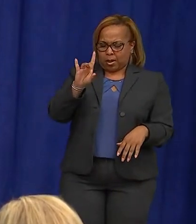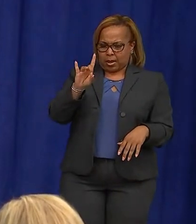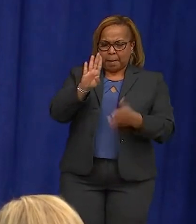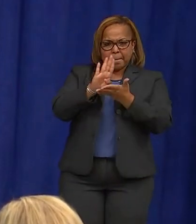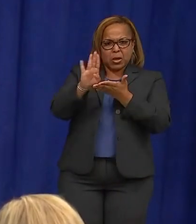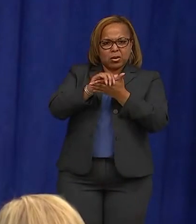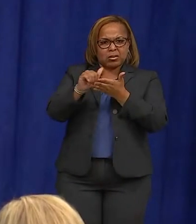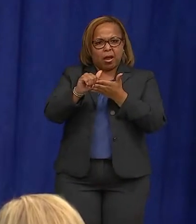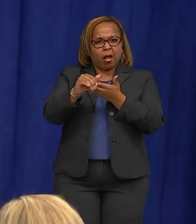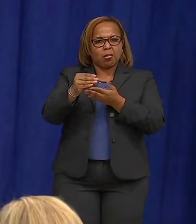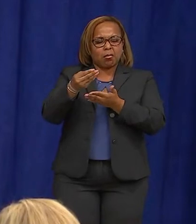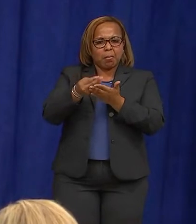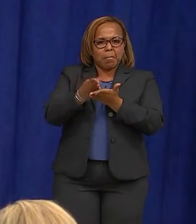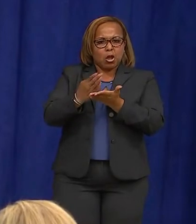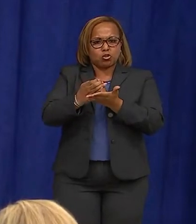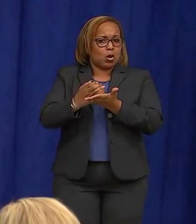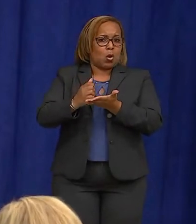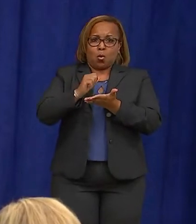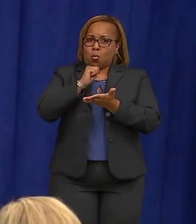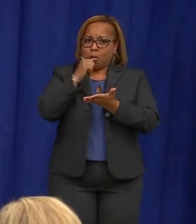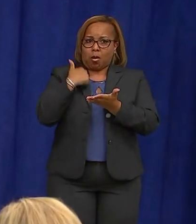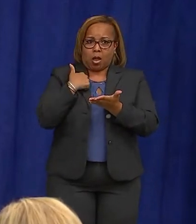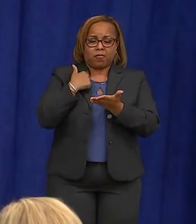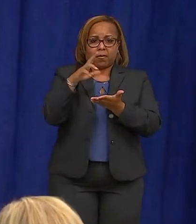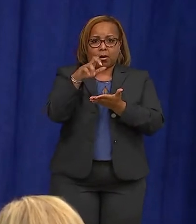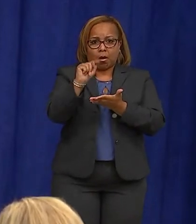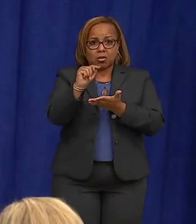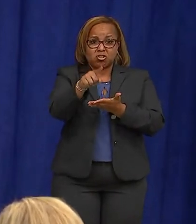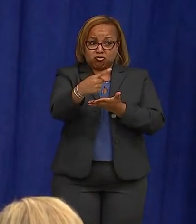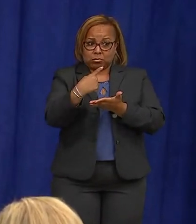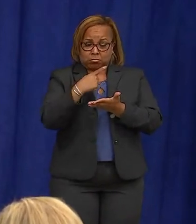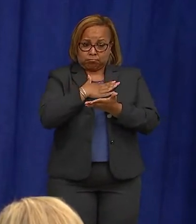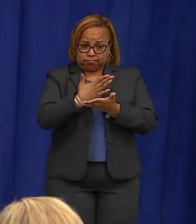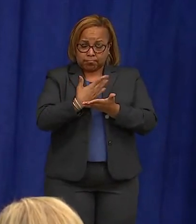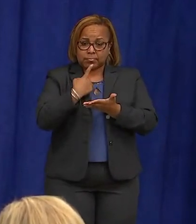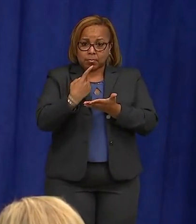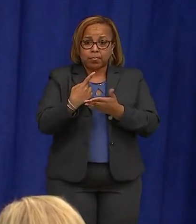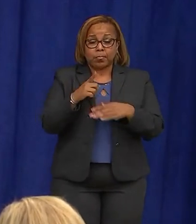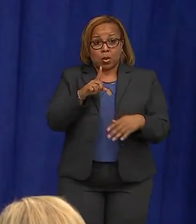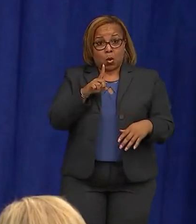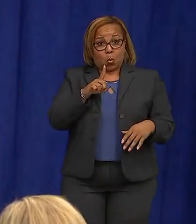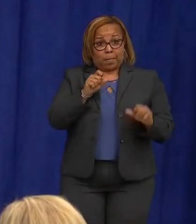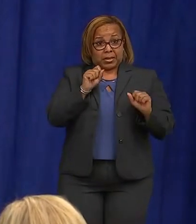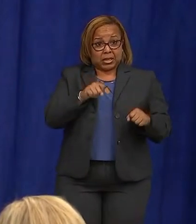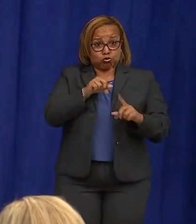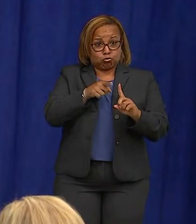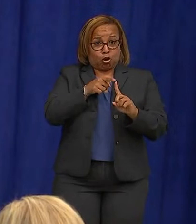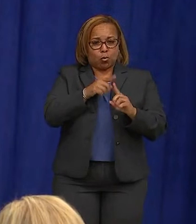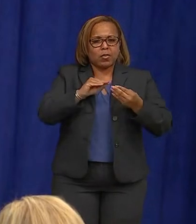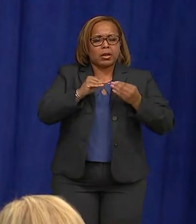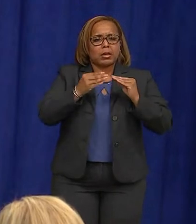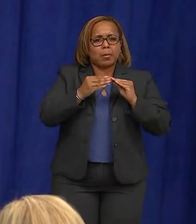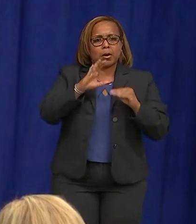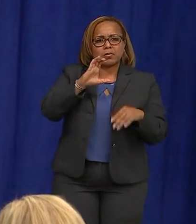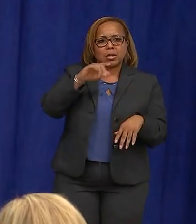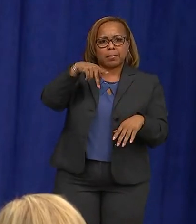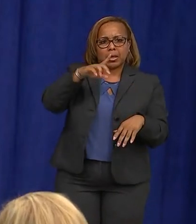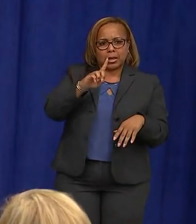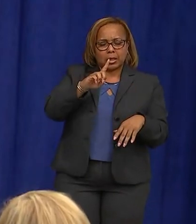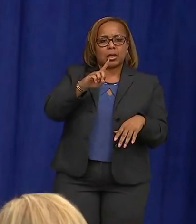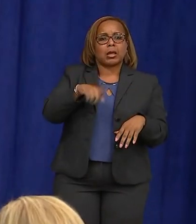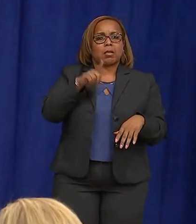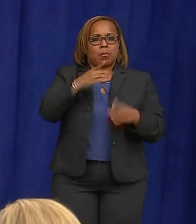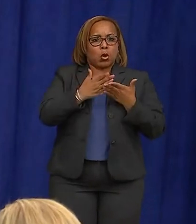billion budget will not be exempt from cuts. She has acknowledged that one potential target would be the number of CPD brass